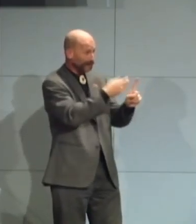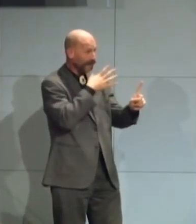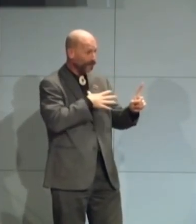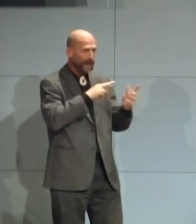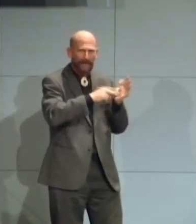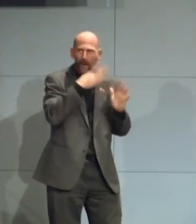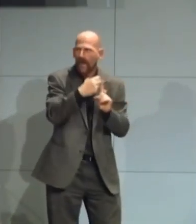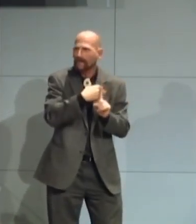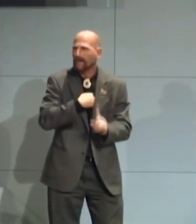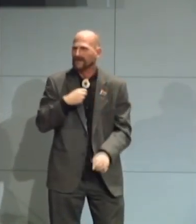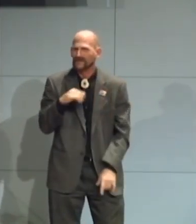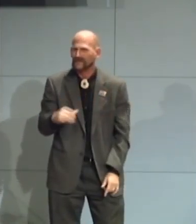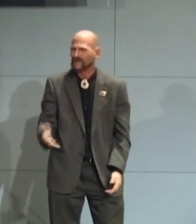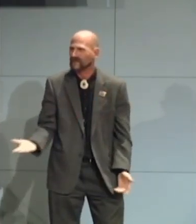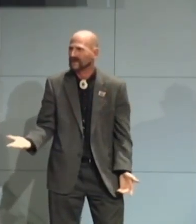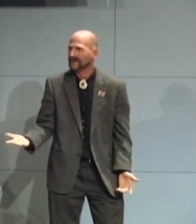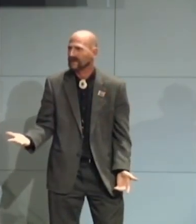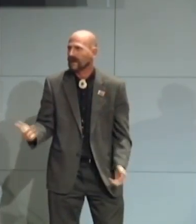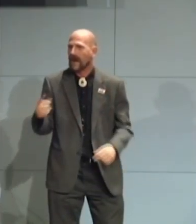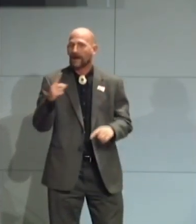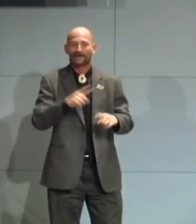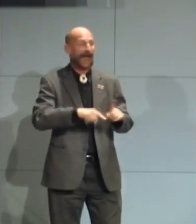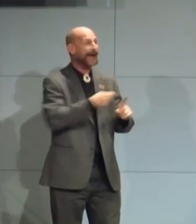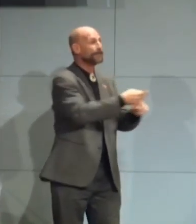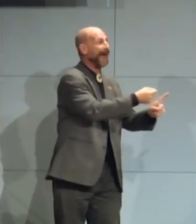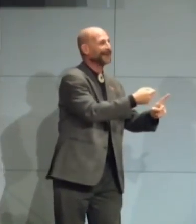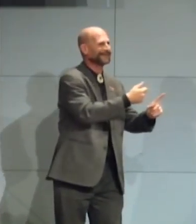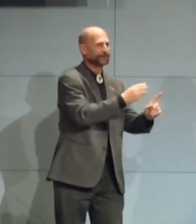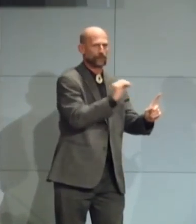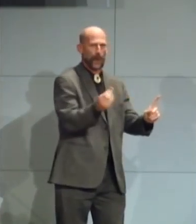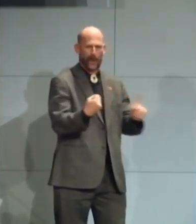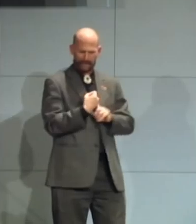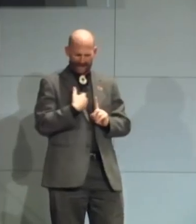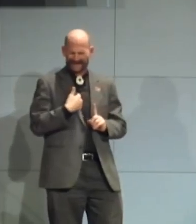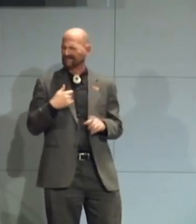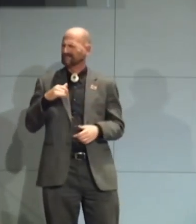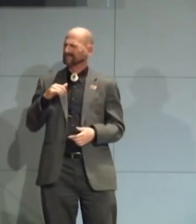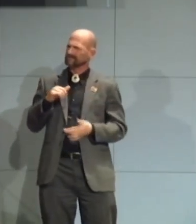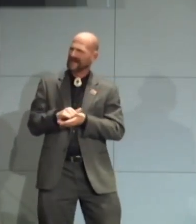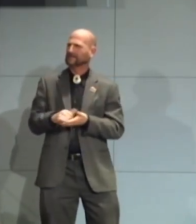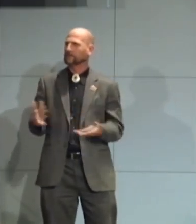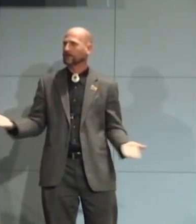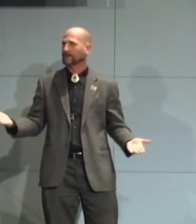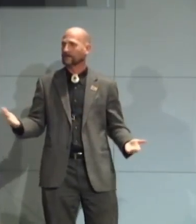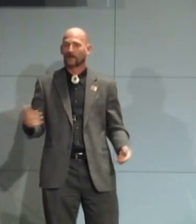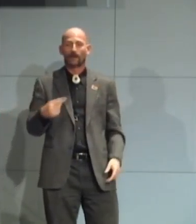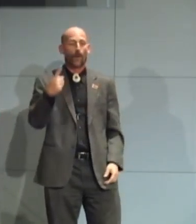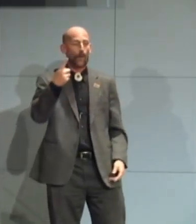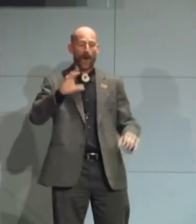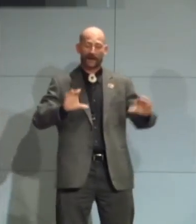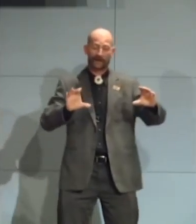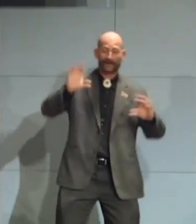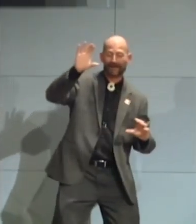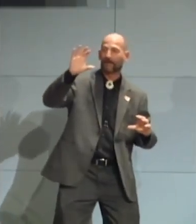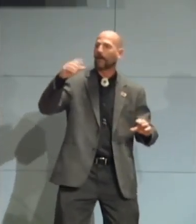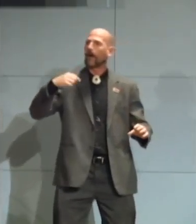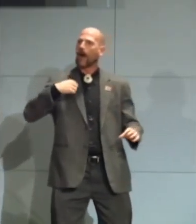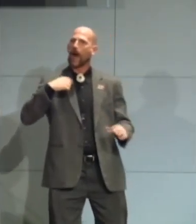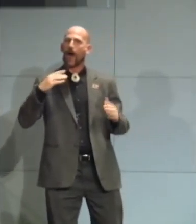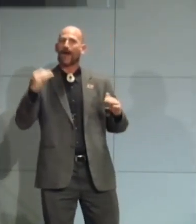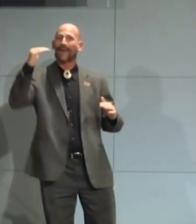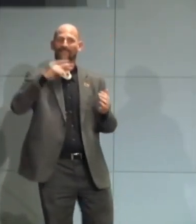is another lesson about how privilege operates. Not only white privilege, but in this case, hearing privilege as well. So thank you for the